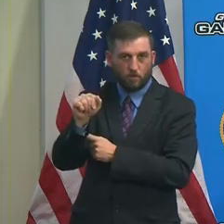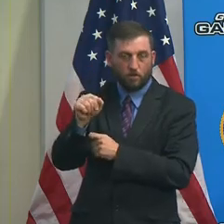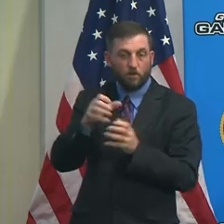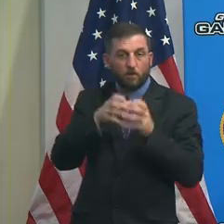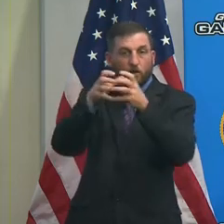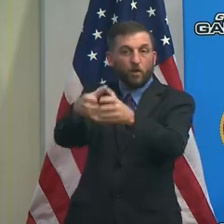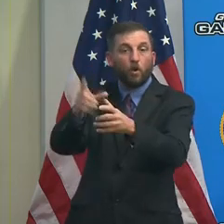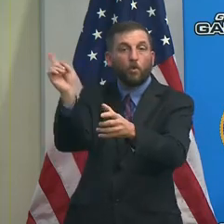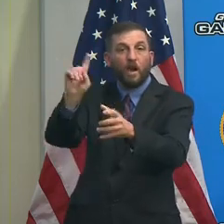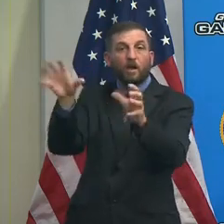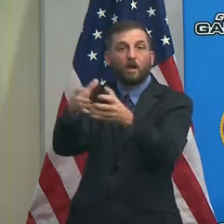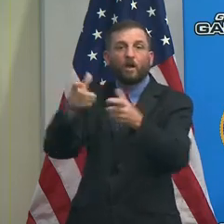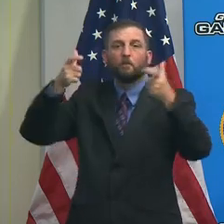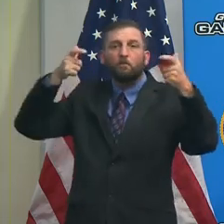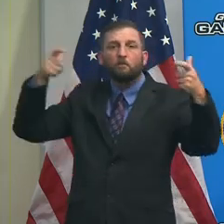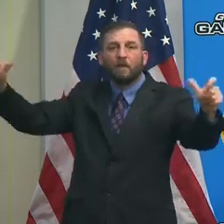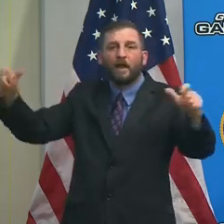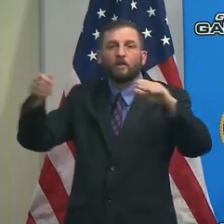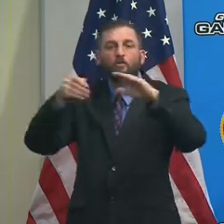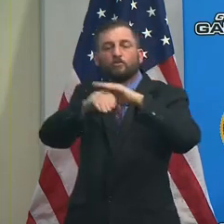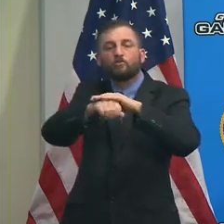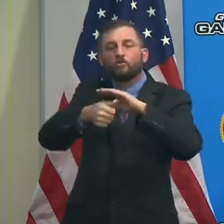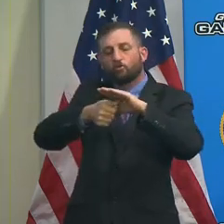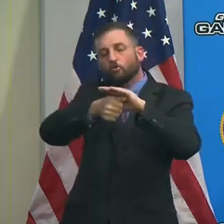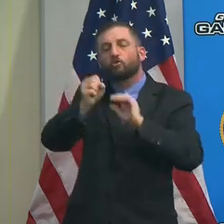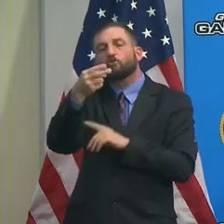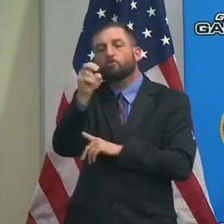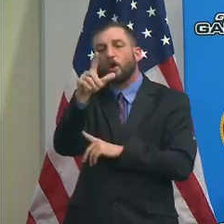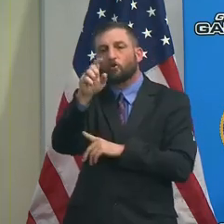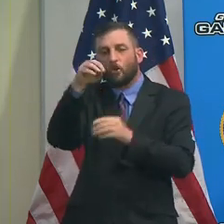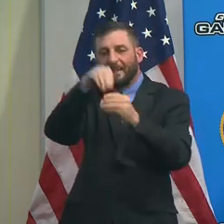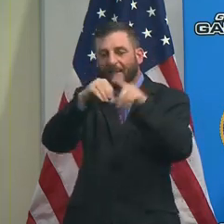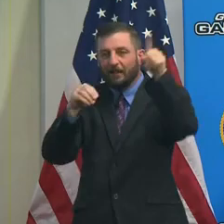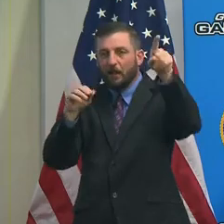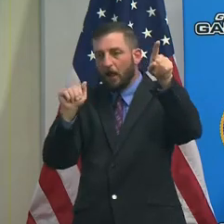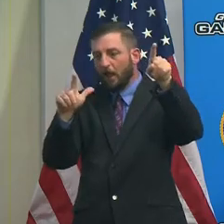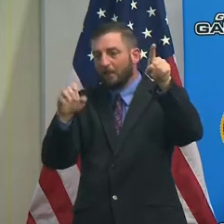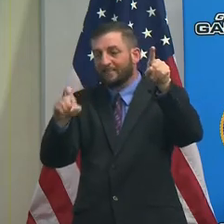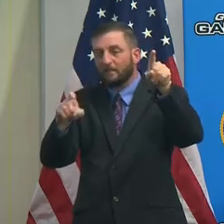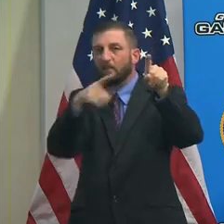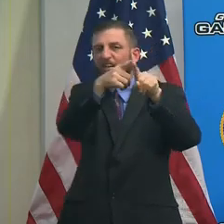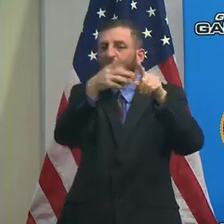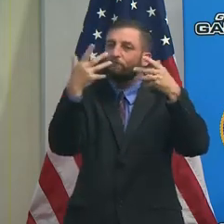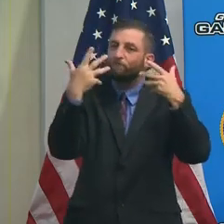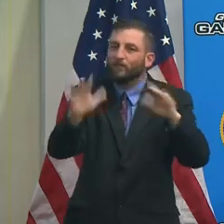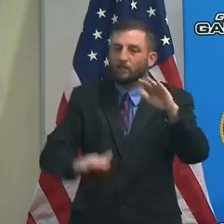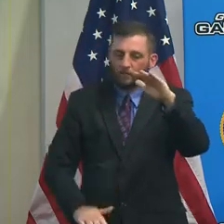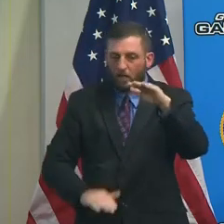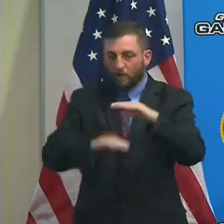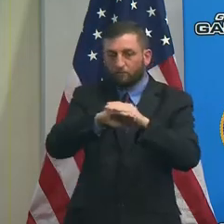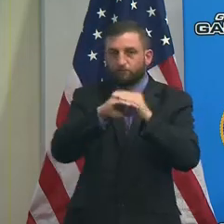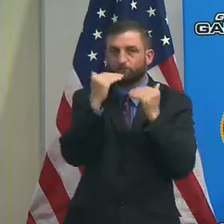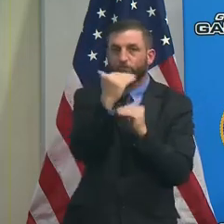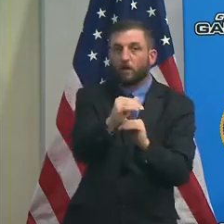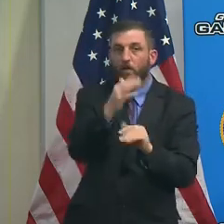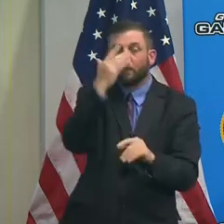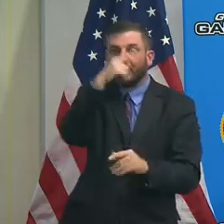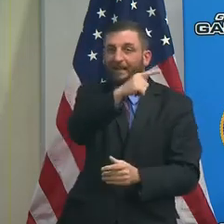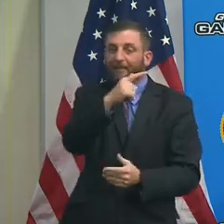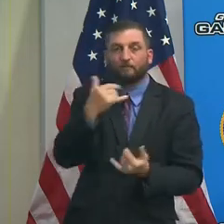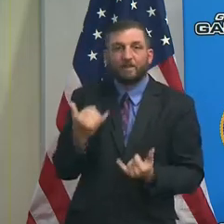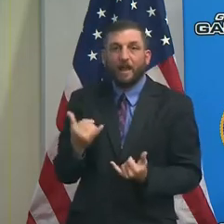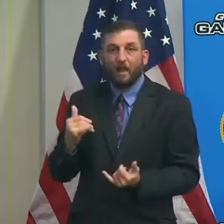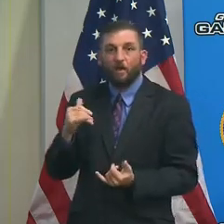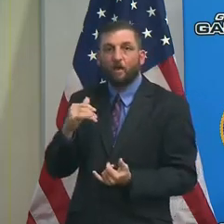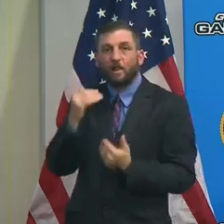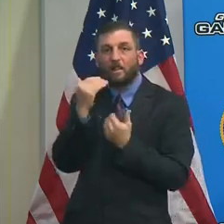at the mega shelter in Alexandria, which has reached its capacity because with COVID-19, we have a reduced capacity there of about